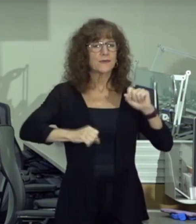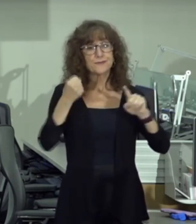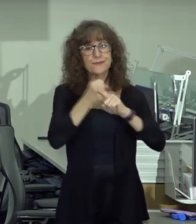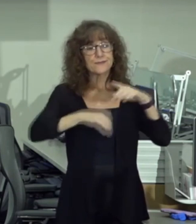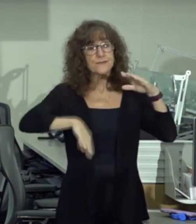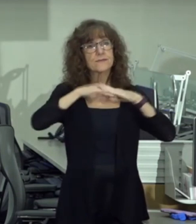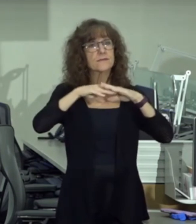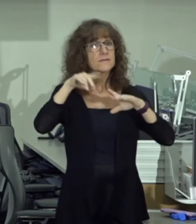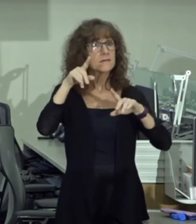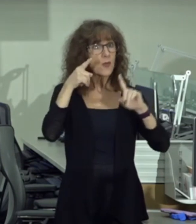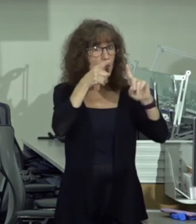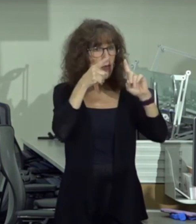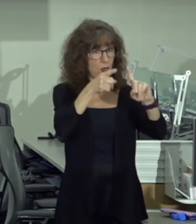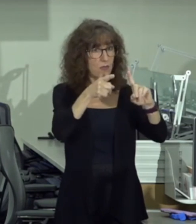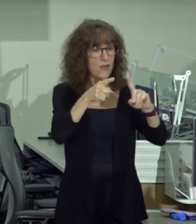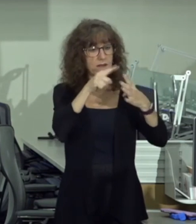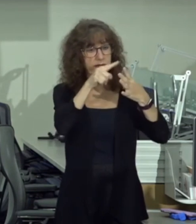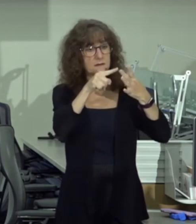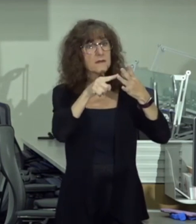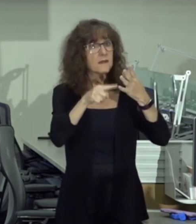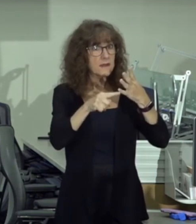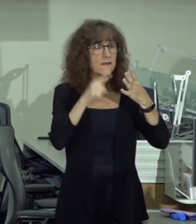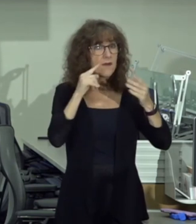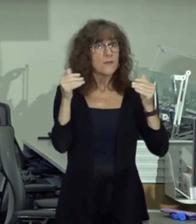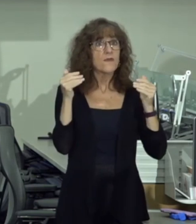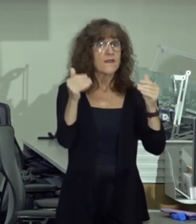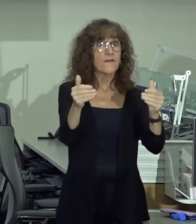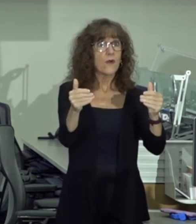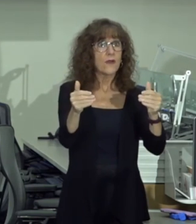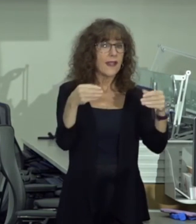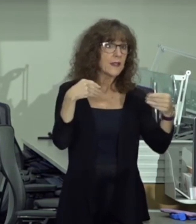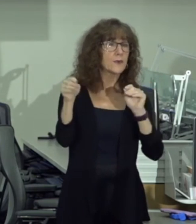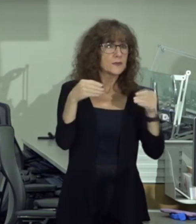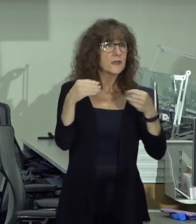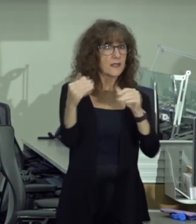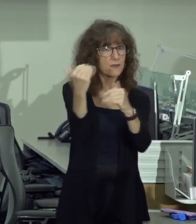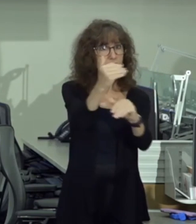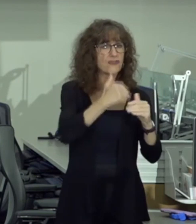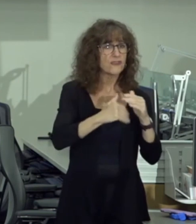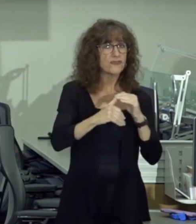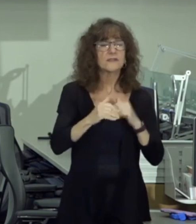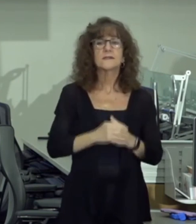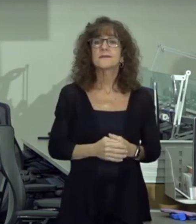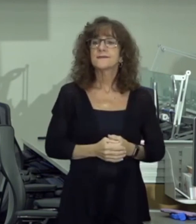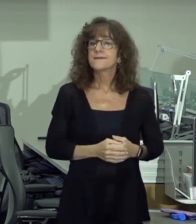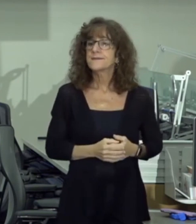goal as one of the metrics we are addressing for moving forward and loosening the restrictions in the county.